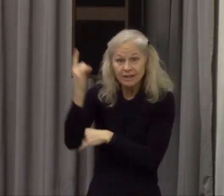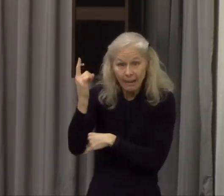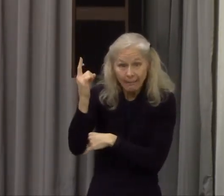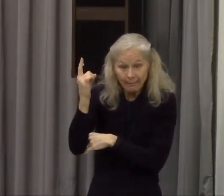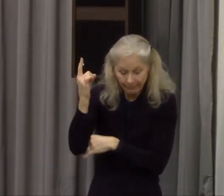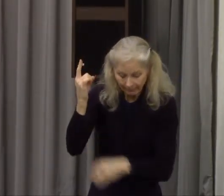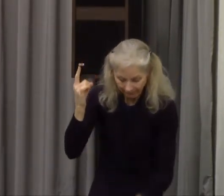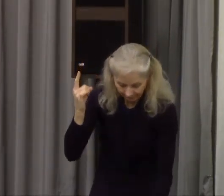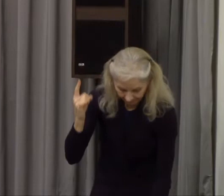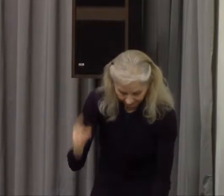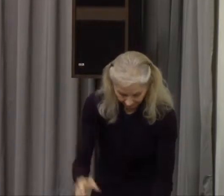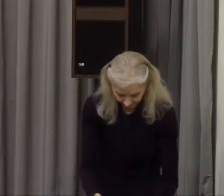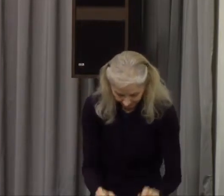divine illumination.